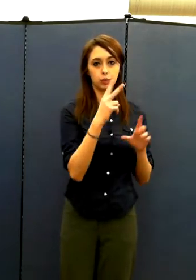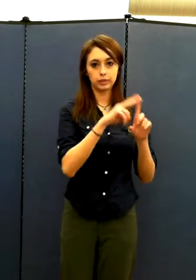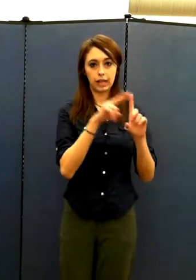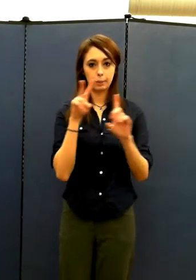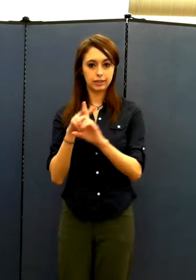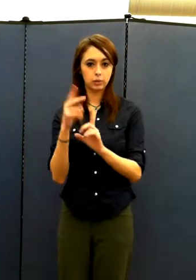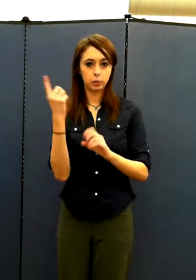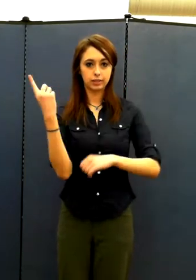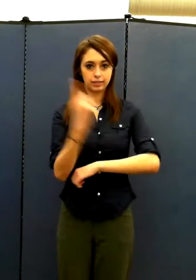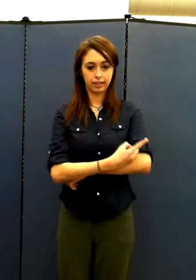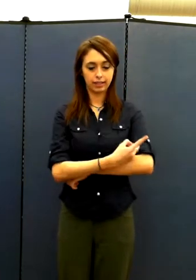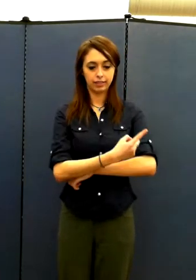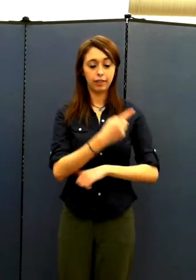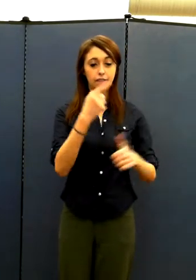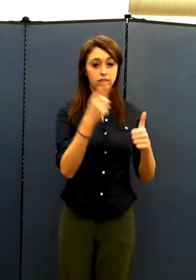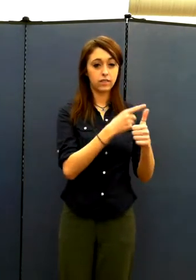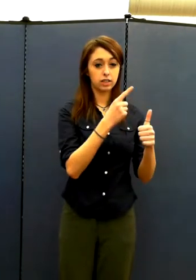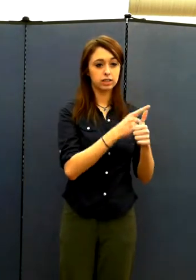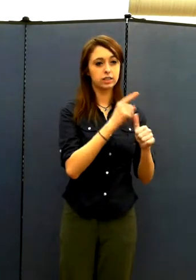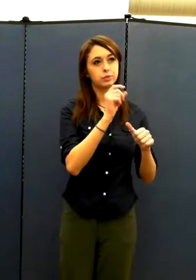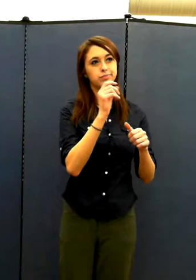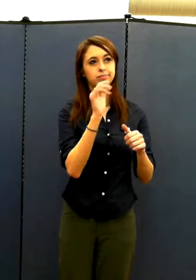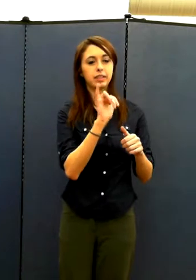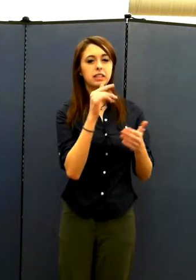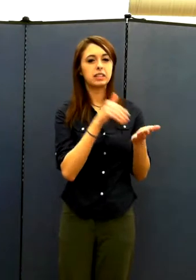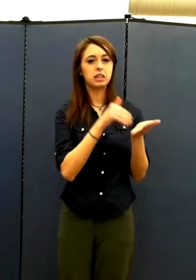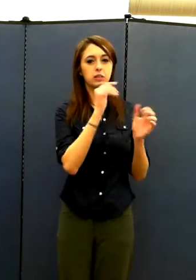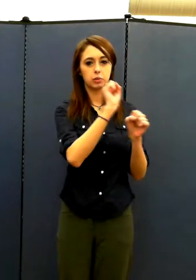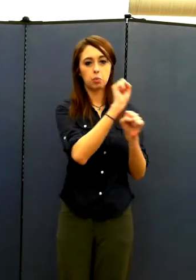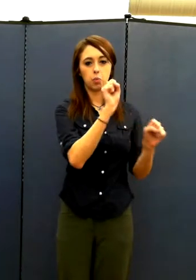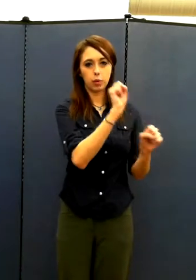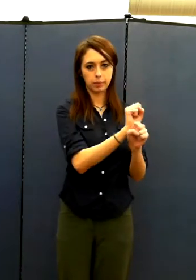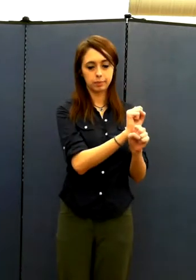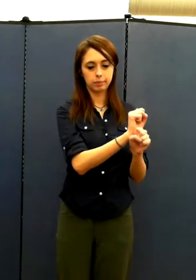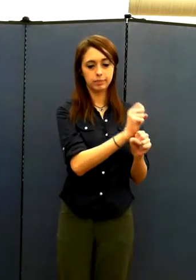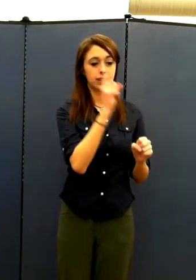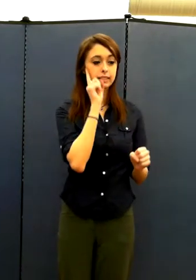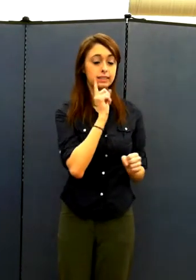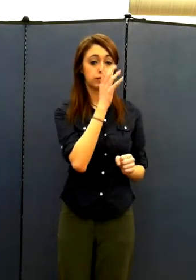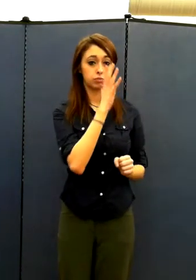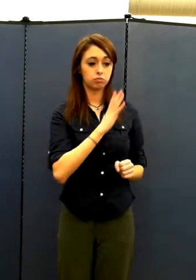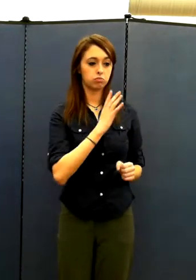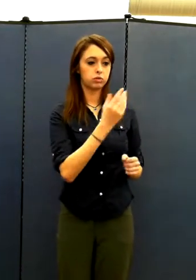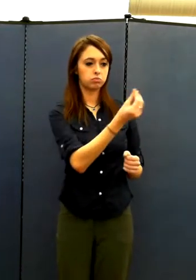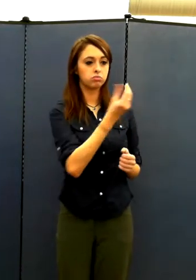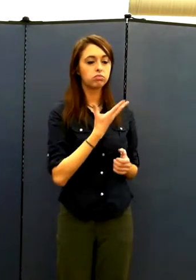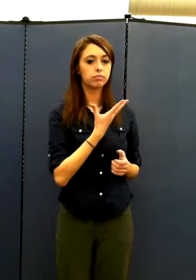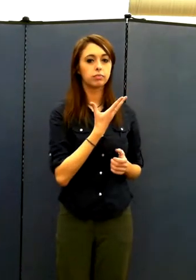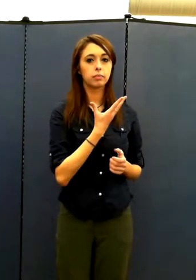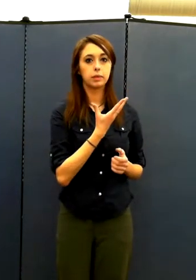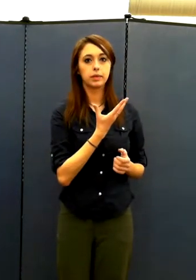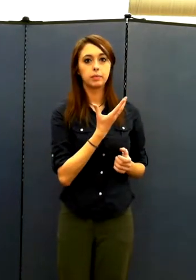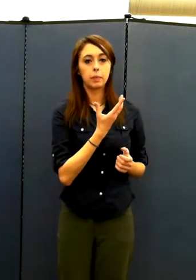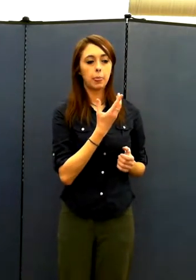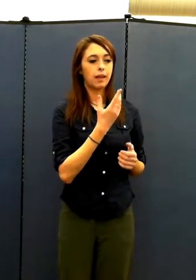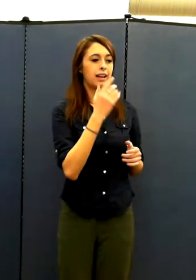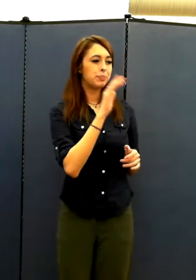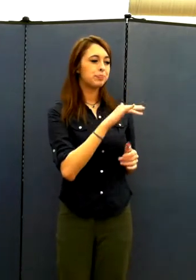assignment that I had, it was like a doctor's appointment. And this deaf lady was telling me, oh, I have to go for this overnight study because